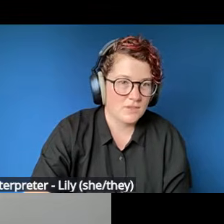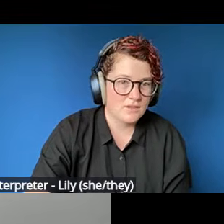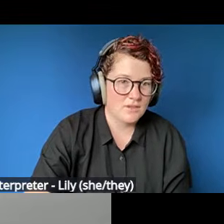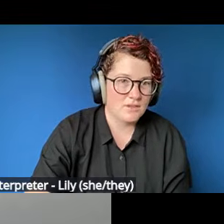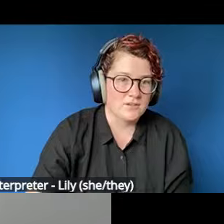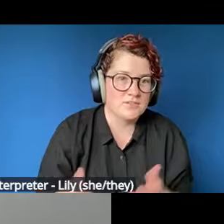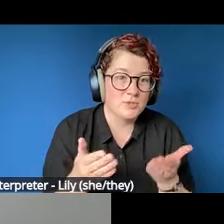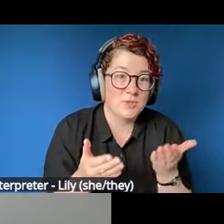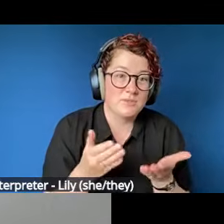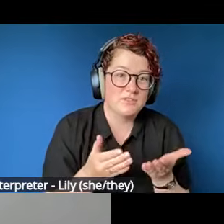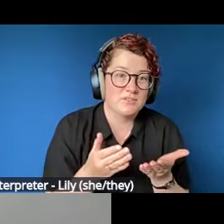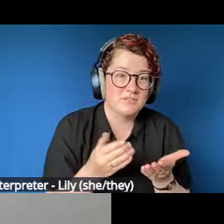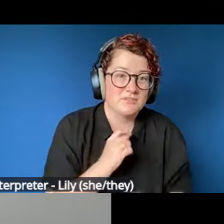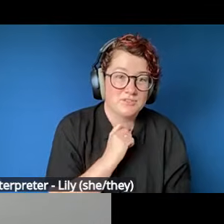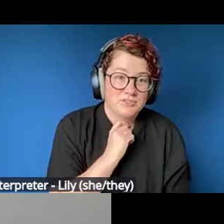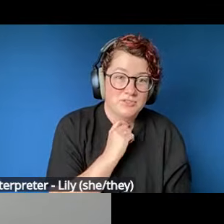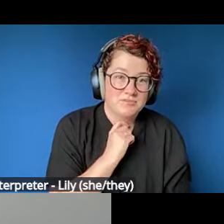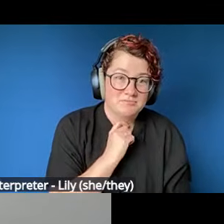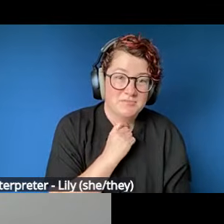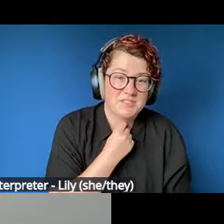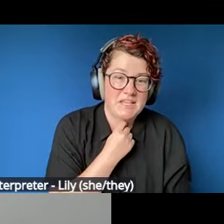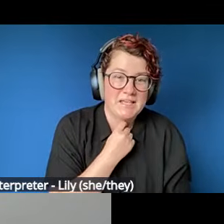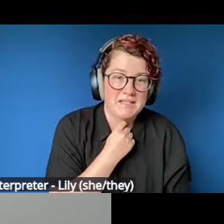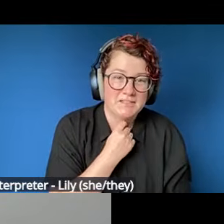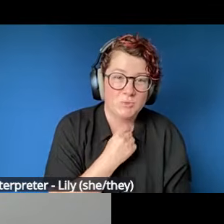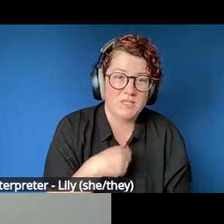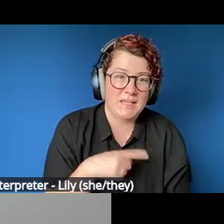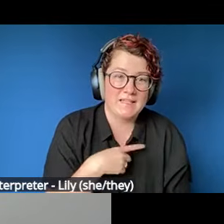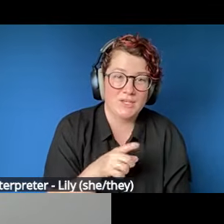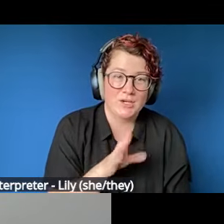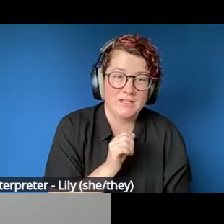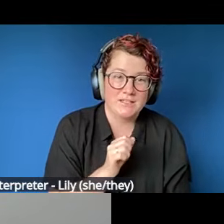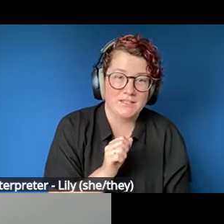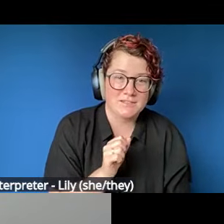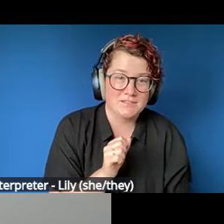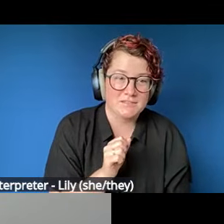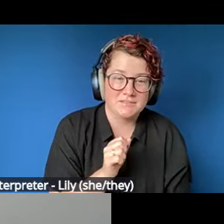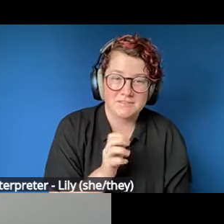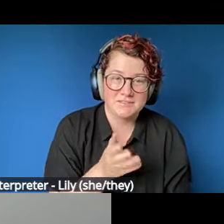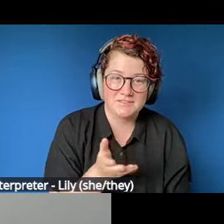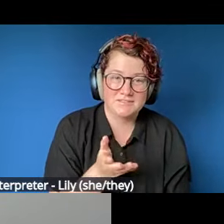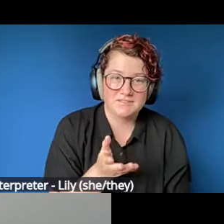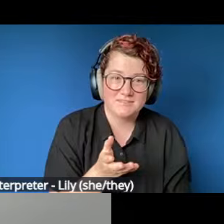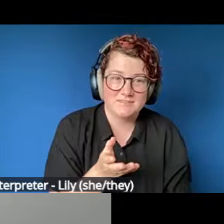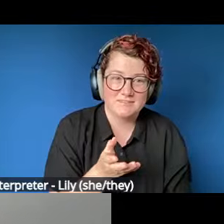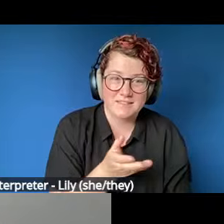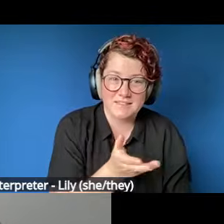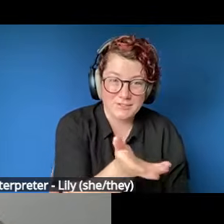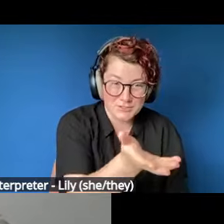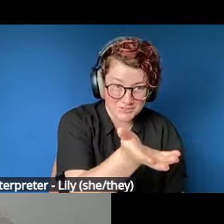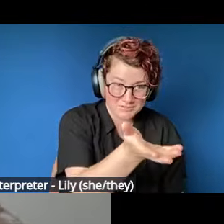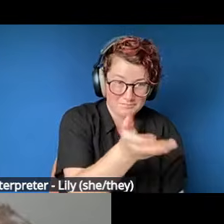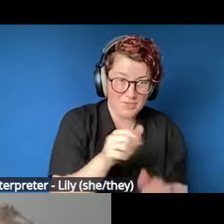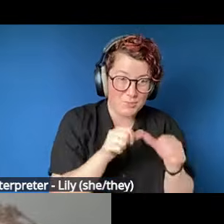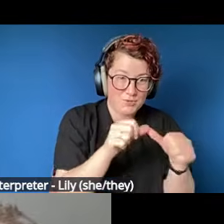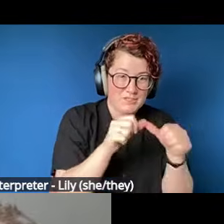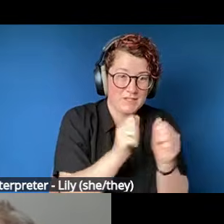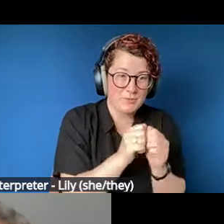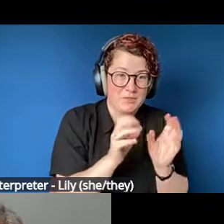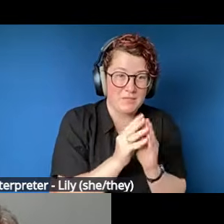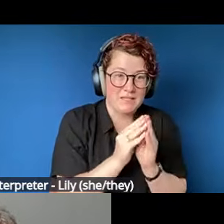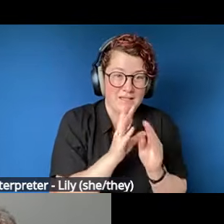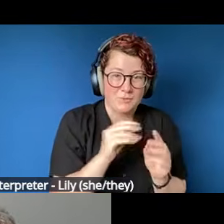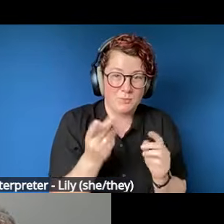Any discussion, trustees? All right, I'm going to call the question. All those in favor of the amendments to the agenda for this evening with a show of